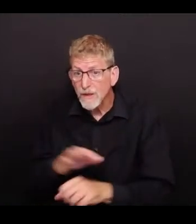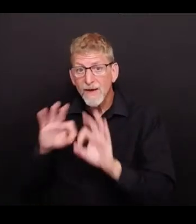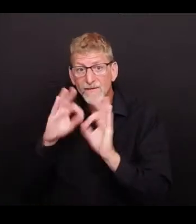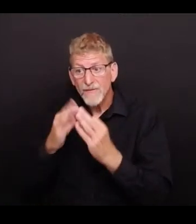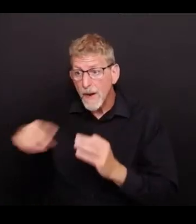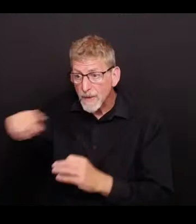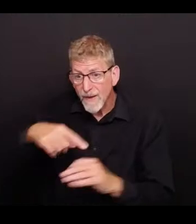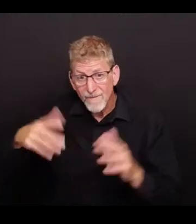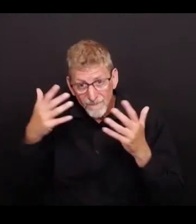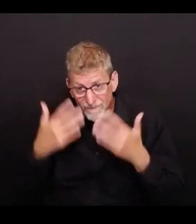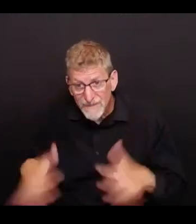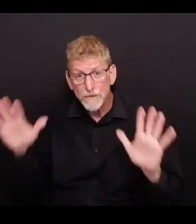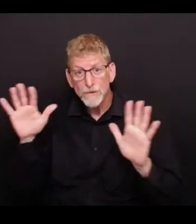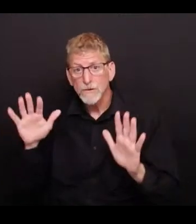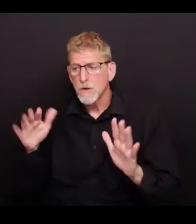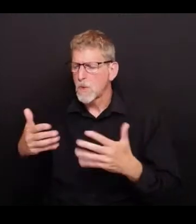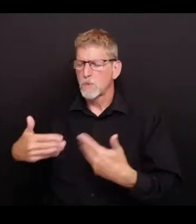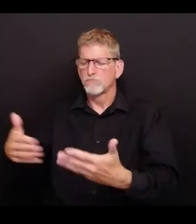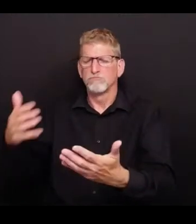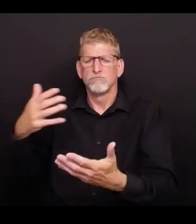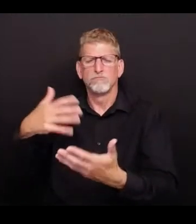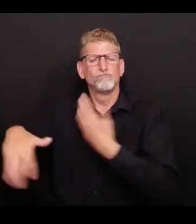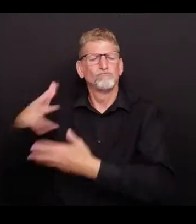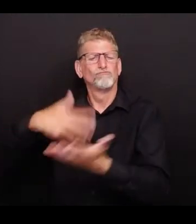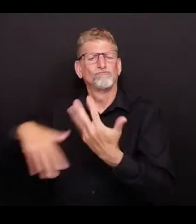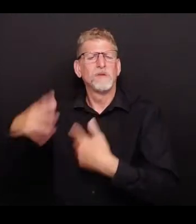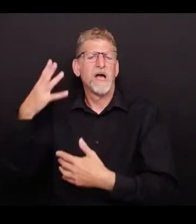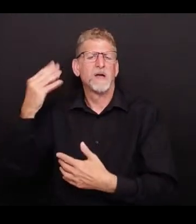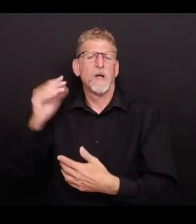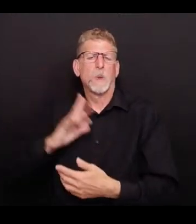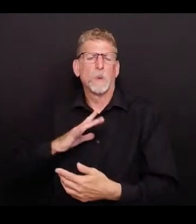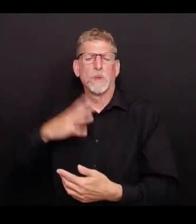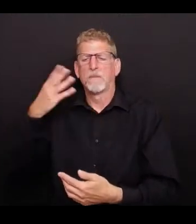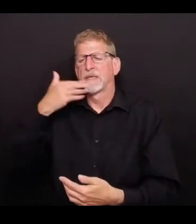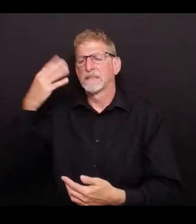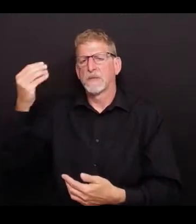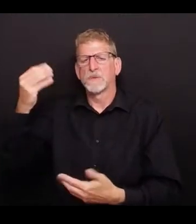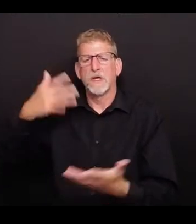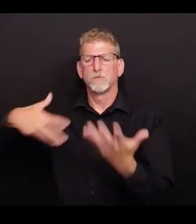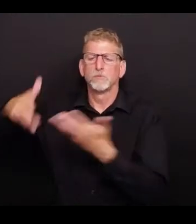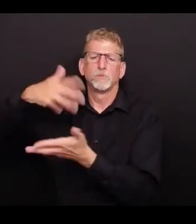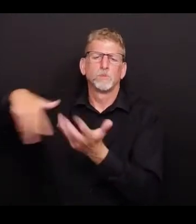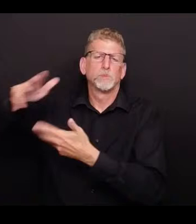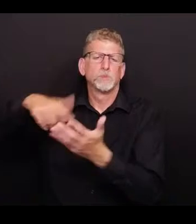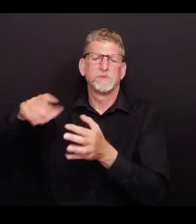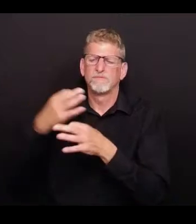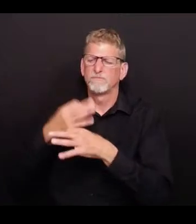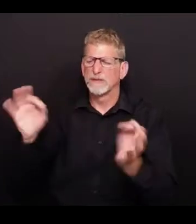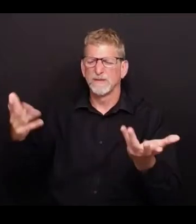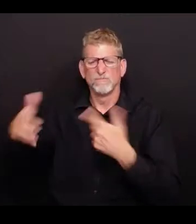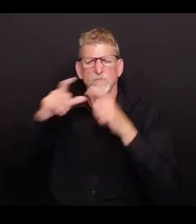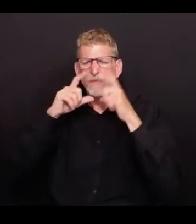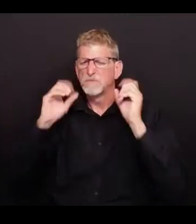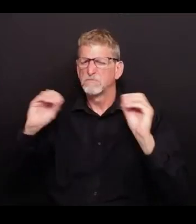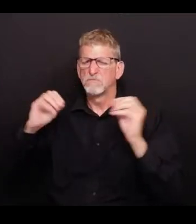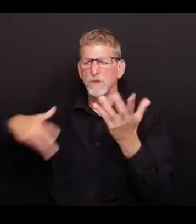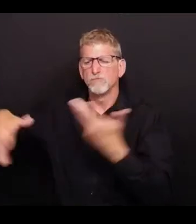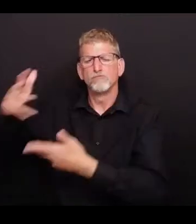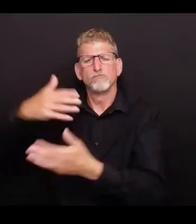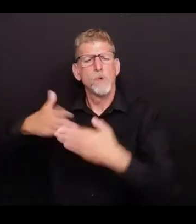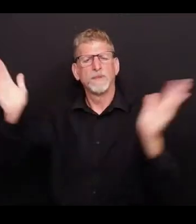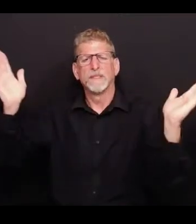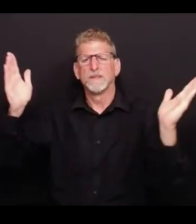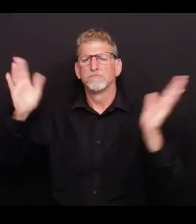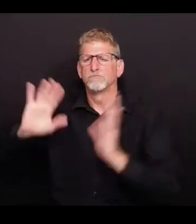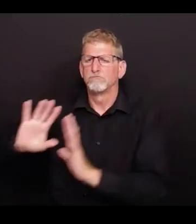really enjoy being together. Obviously, outdoors for everyone is just a